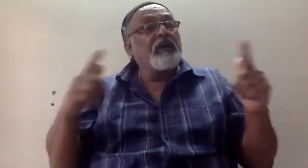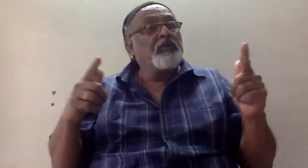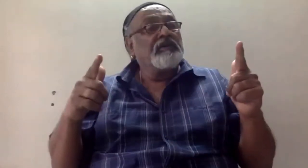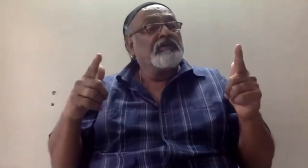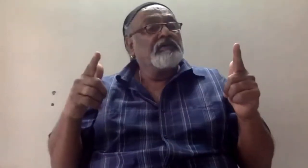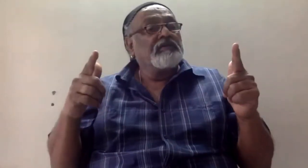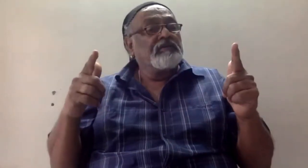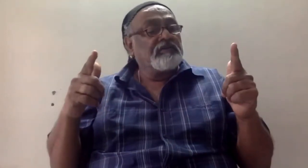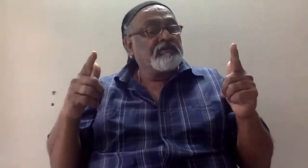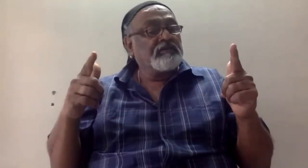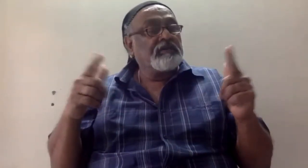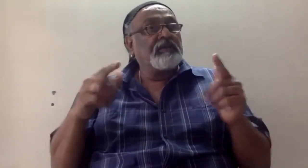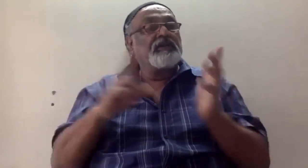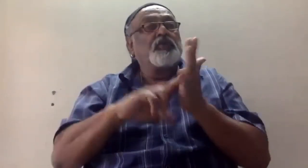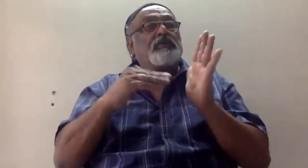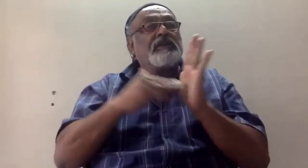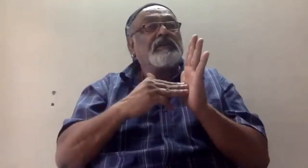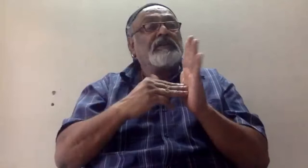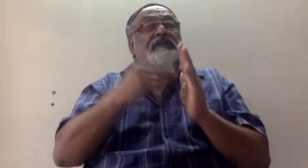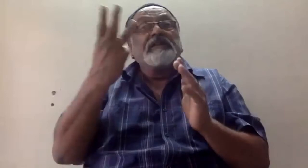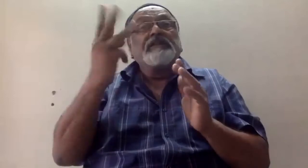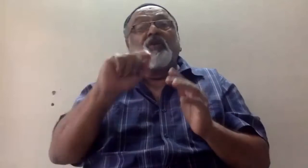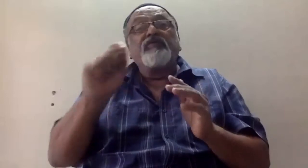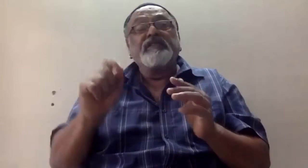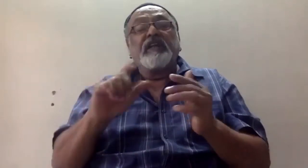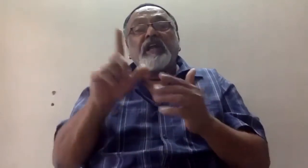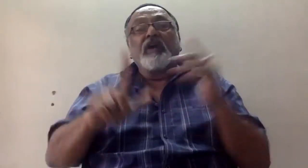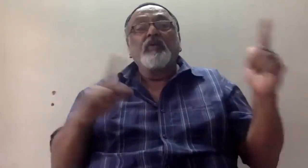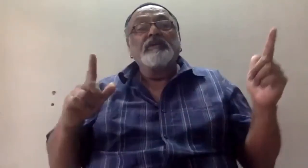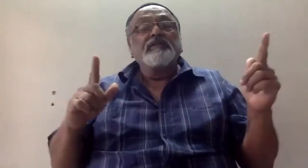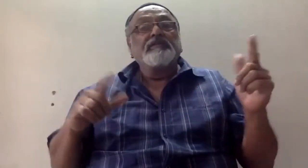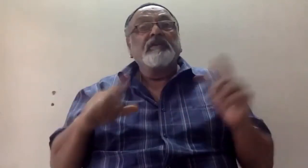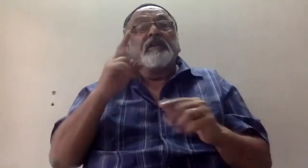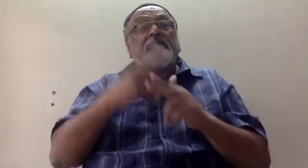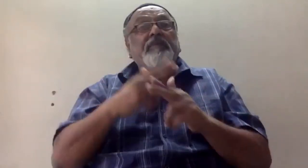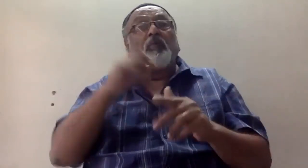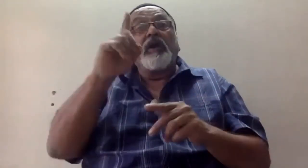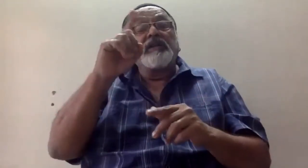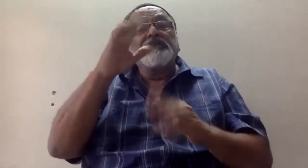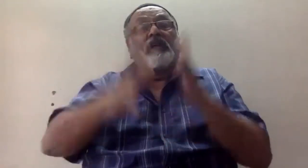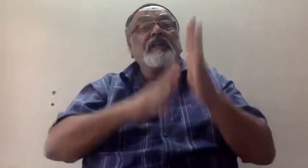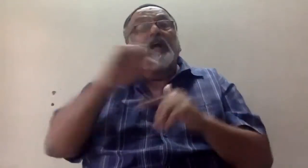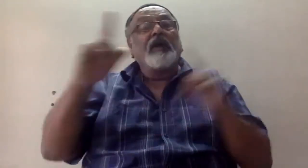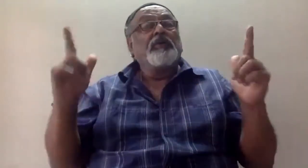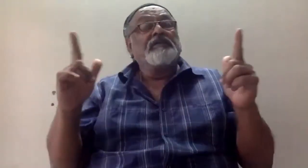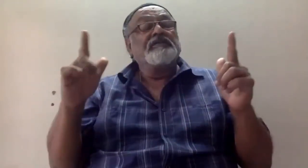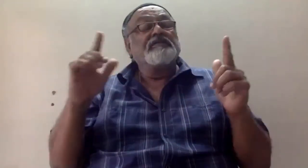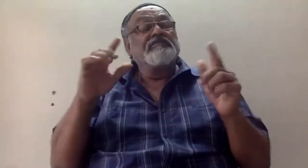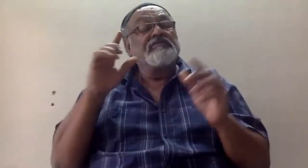New Zealand has 3 official languages. And one of them is sign. I was surprised.